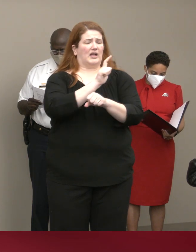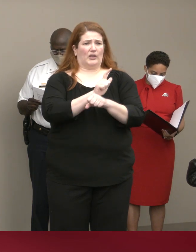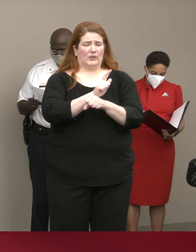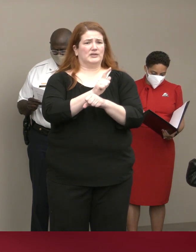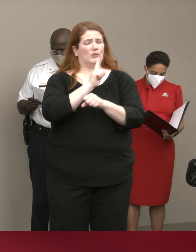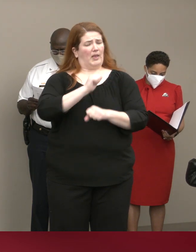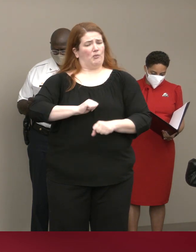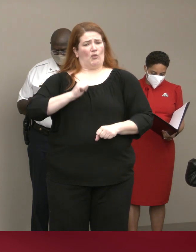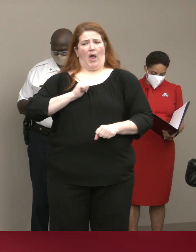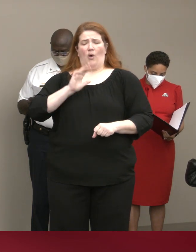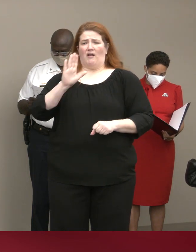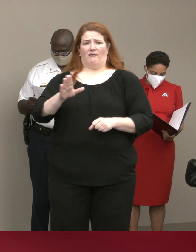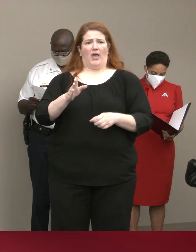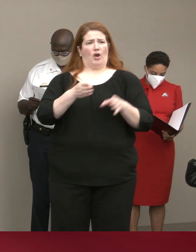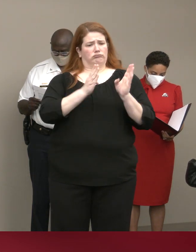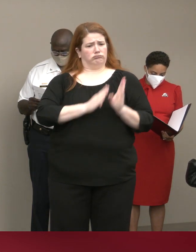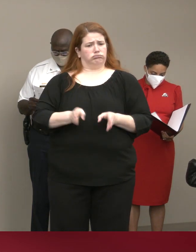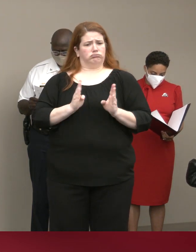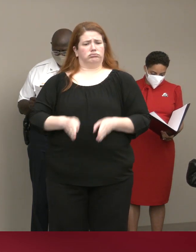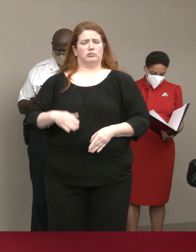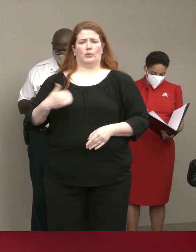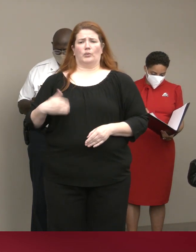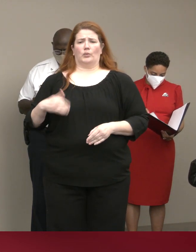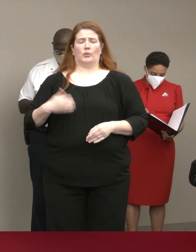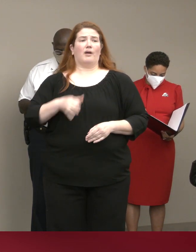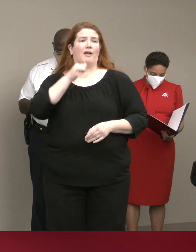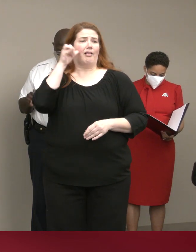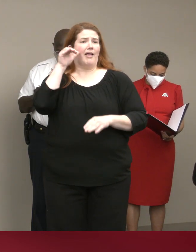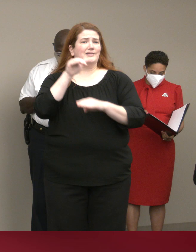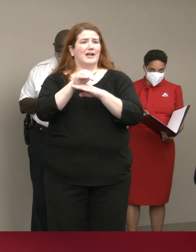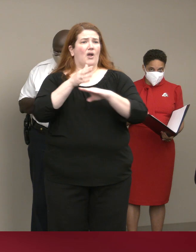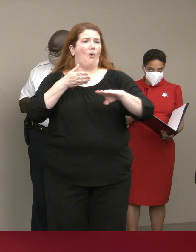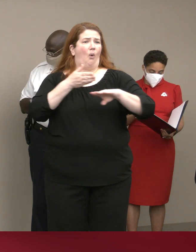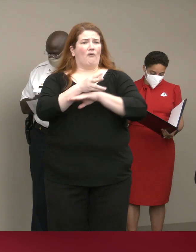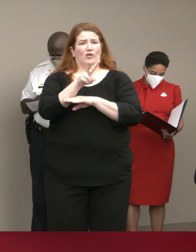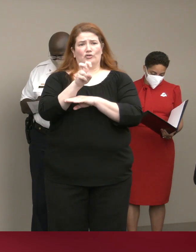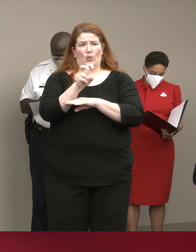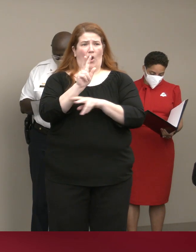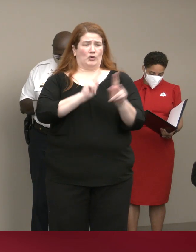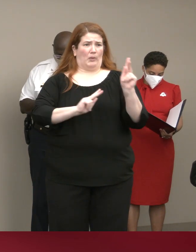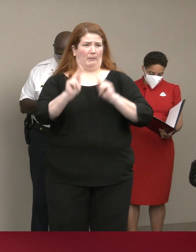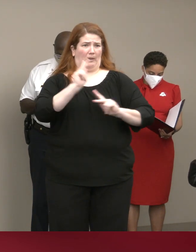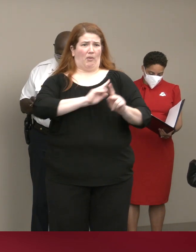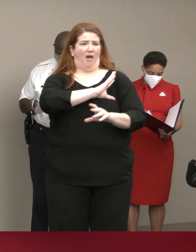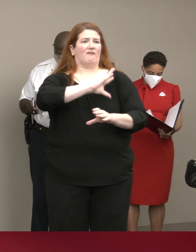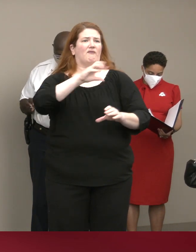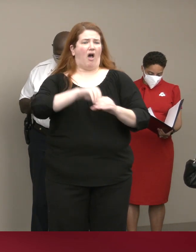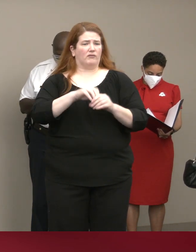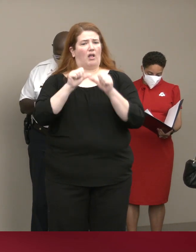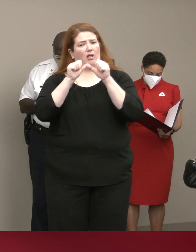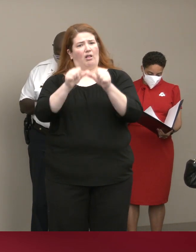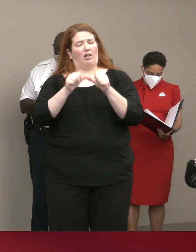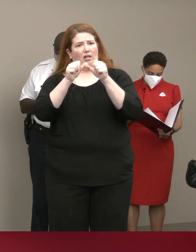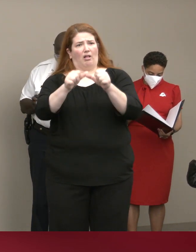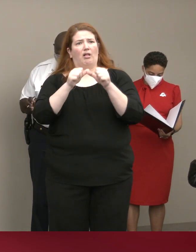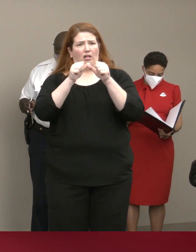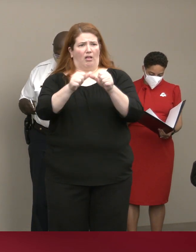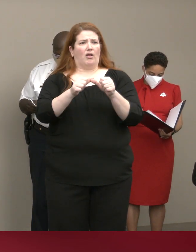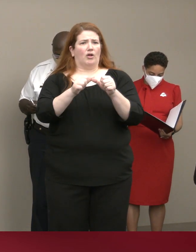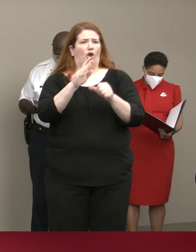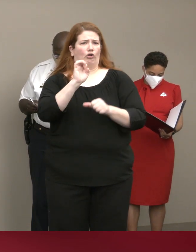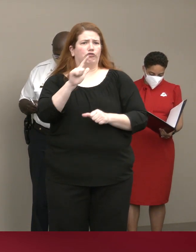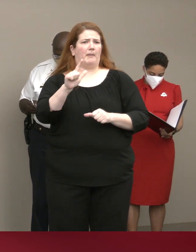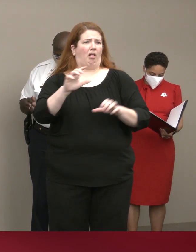Louis. Last night, over 200 people engaged in persistent criminal